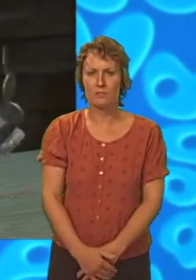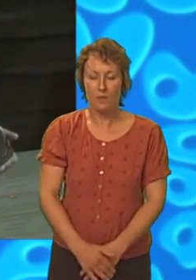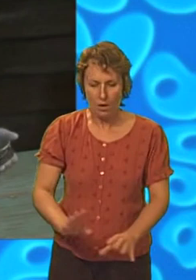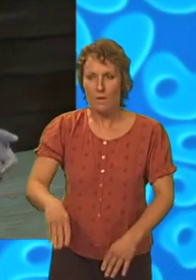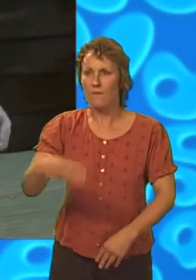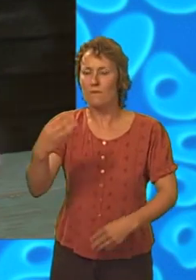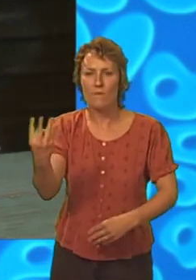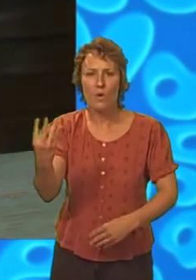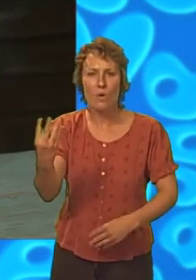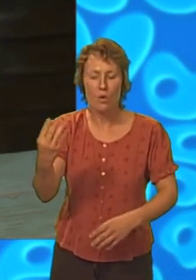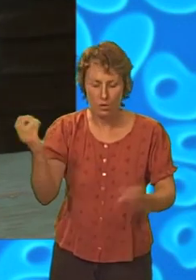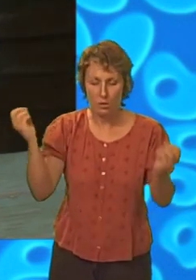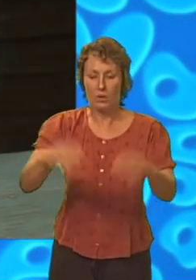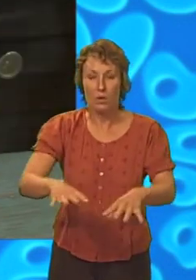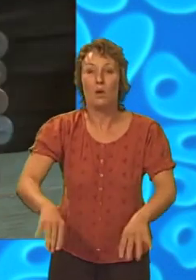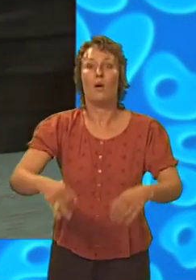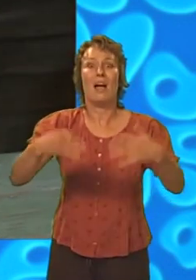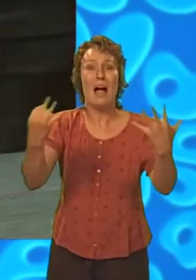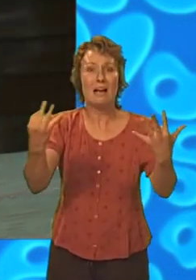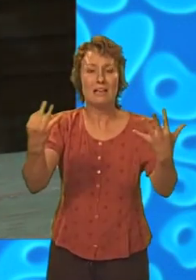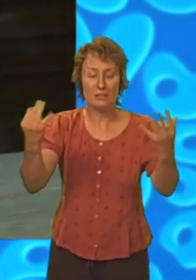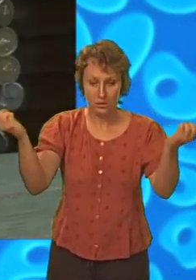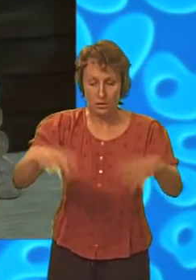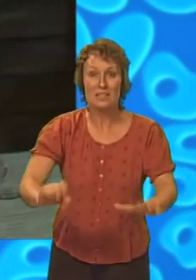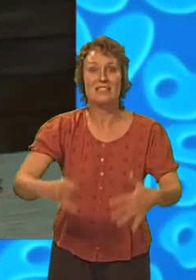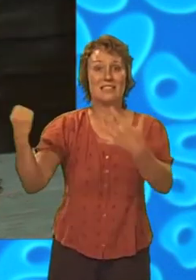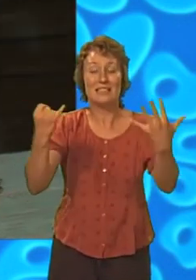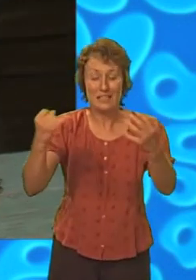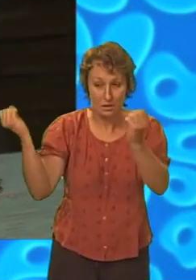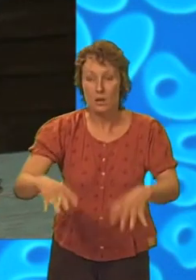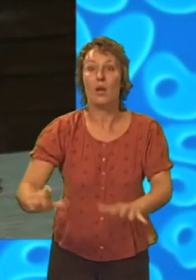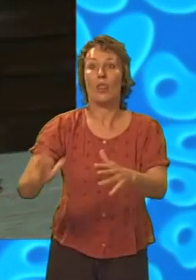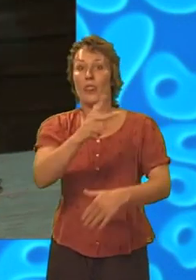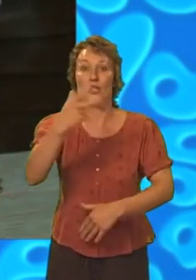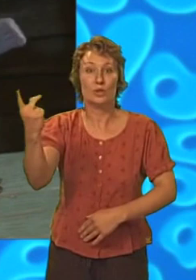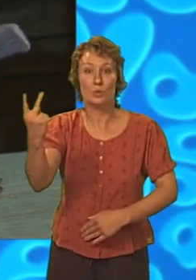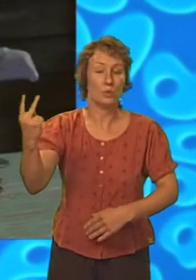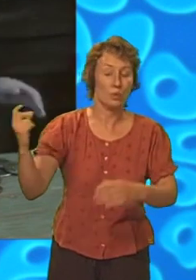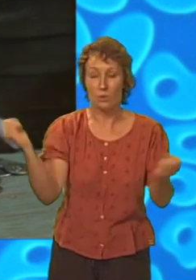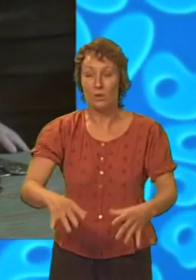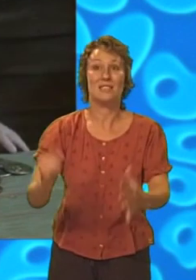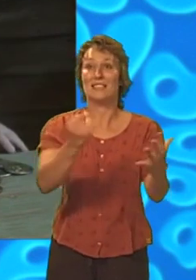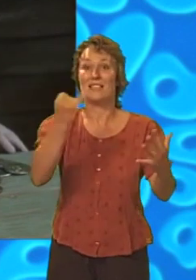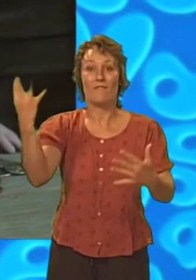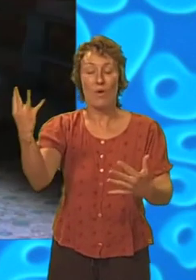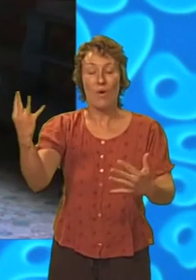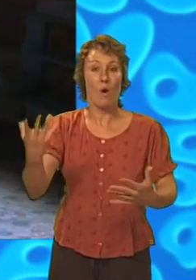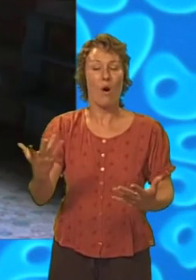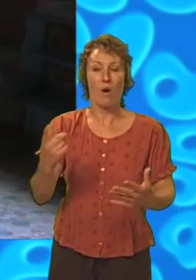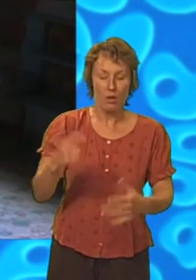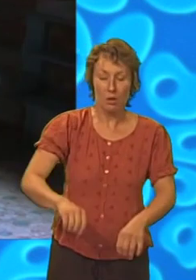Then four, then eight, 16, 32, 64,